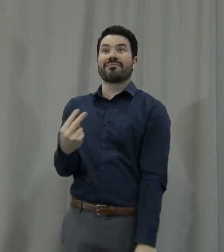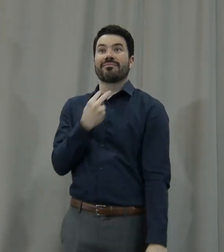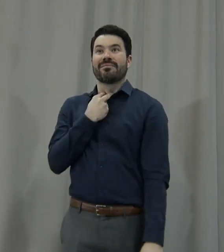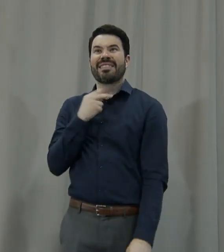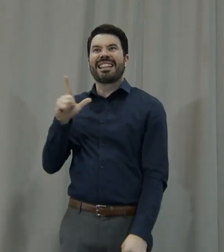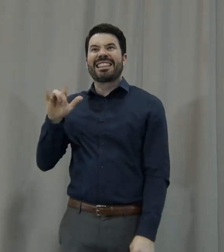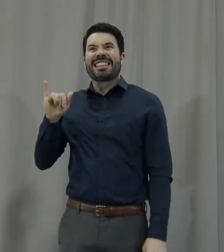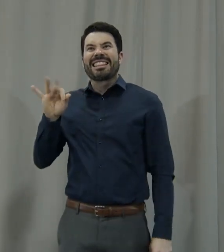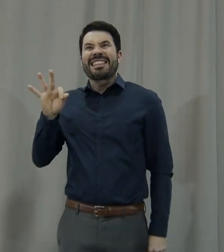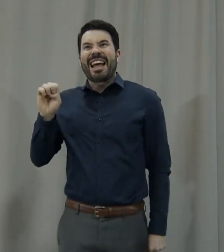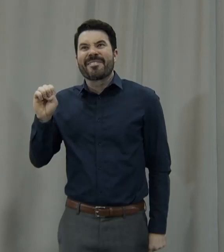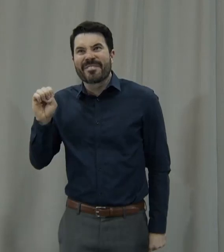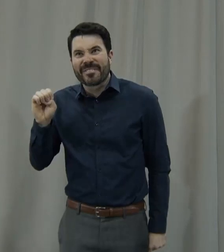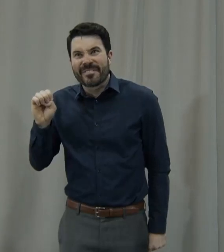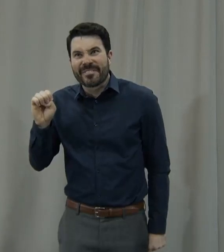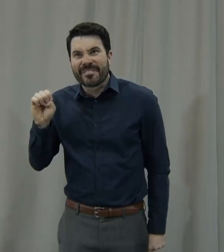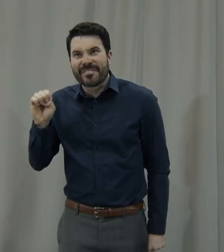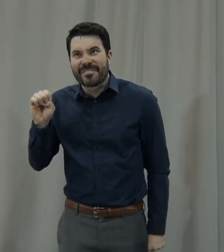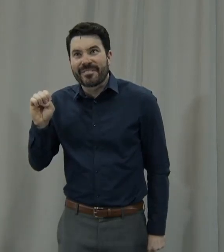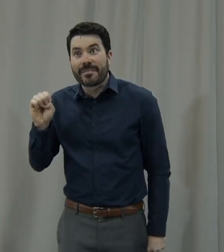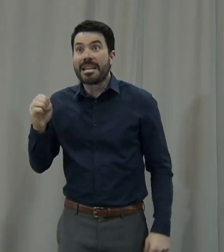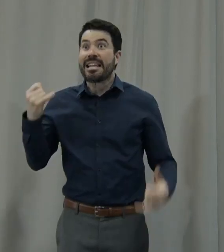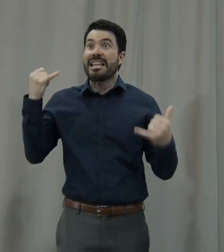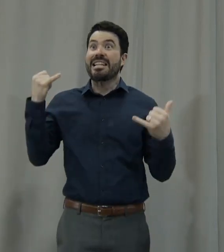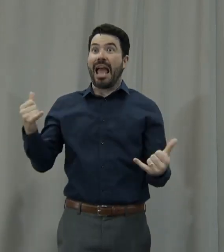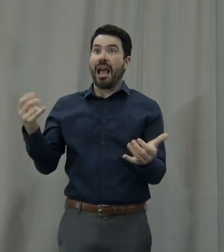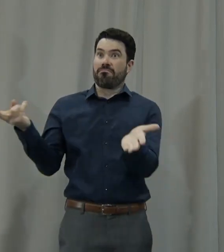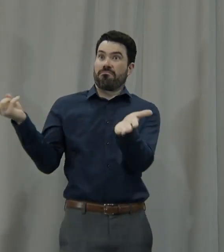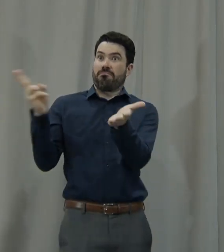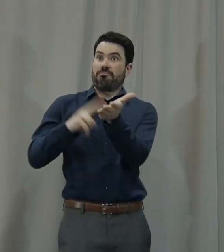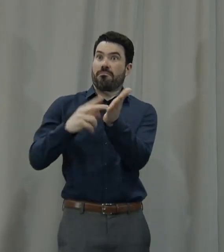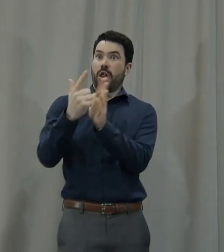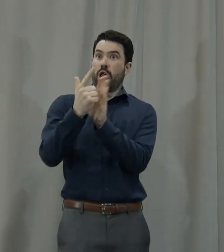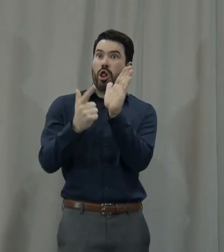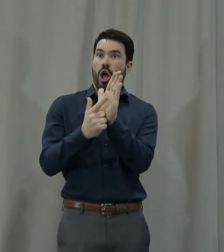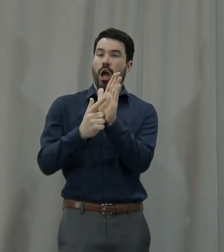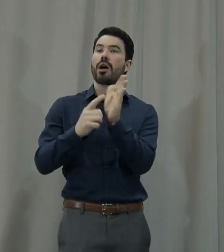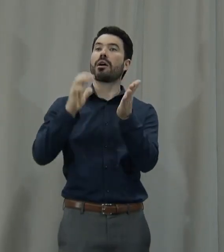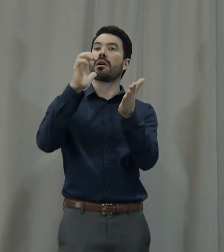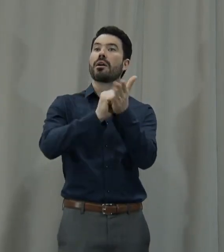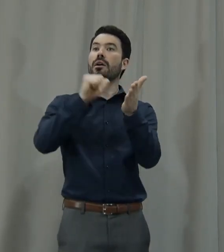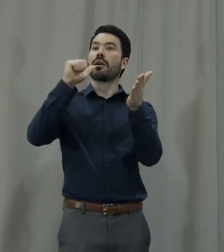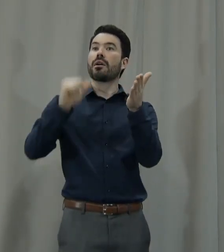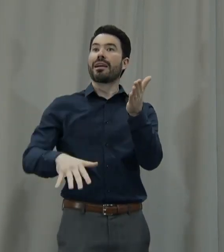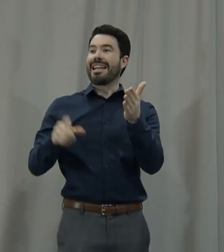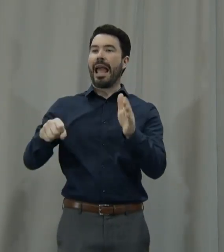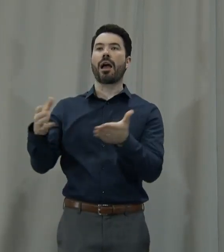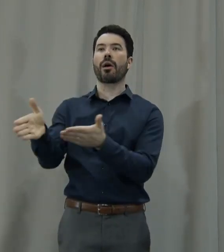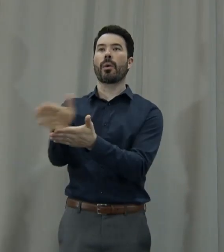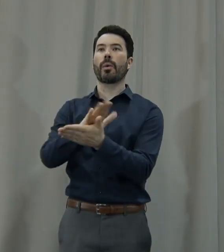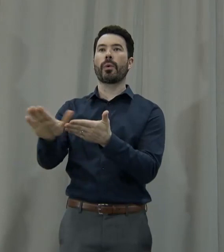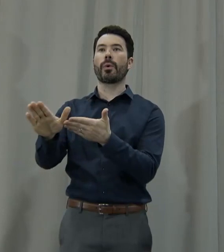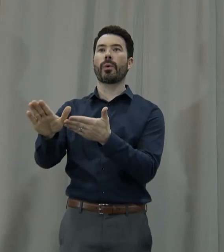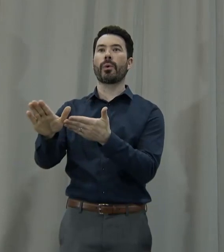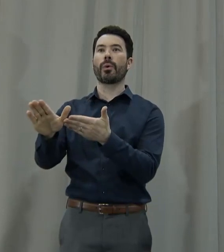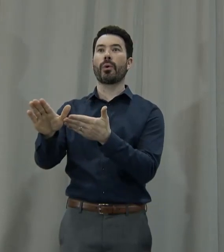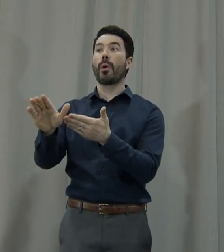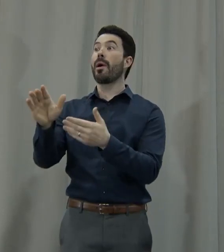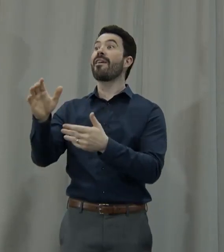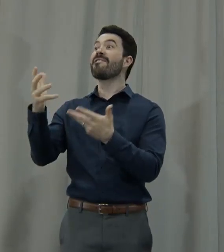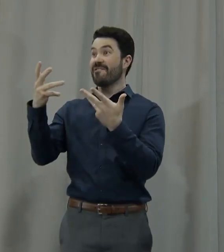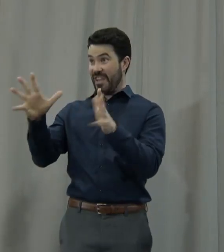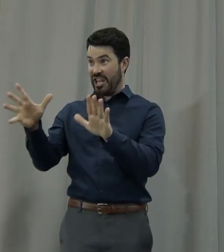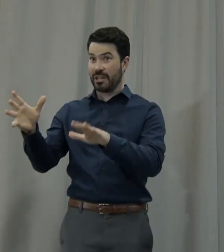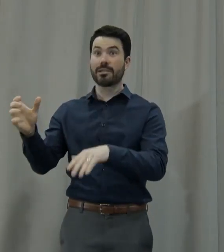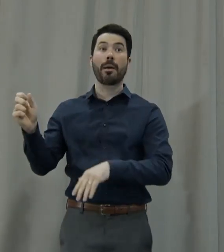these expungement bills, folks now have an opportunity to have a clean slate and a fresh start once they re-enter